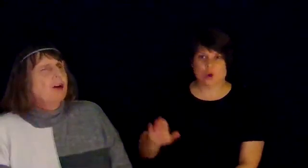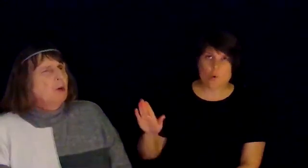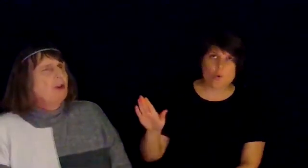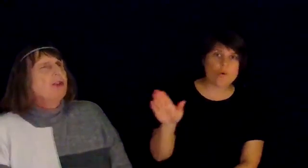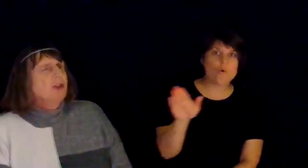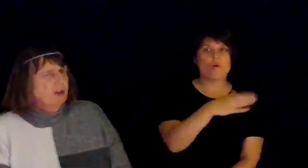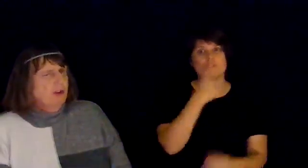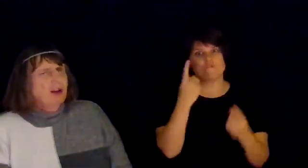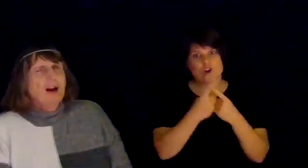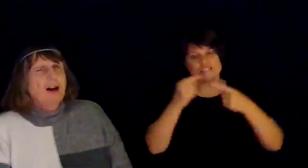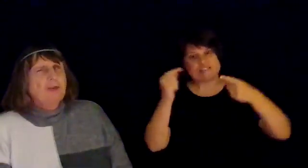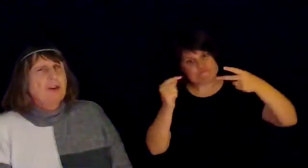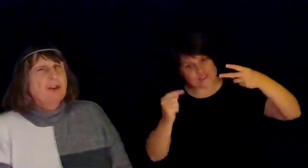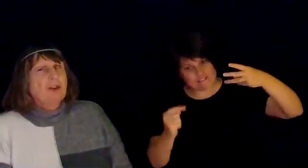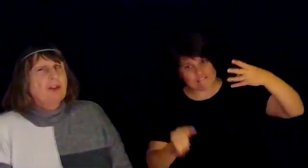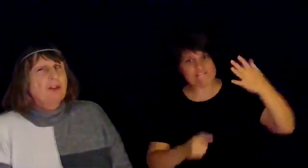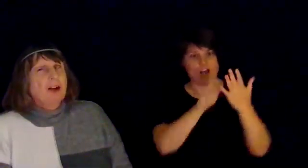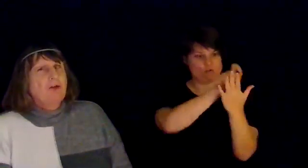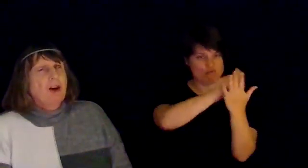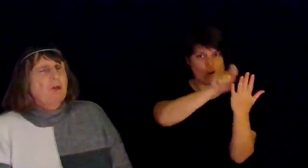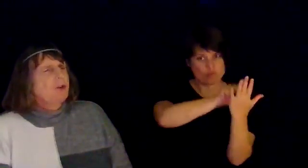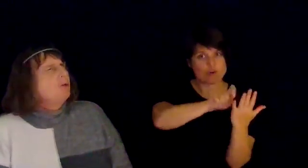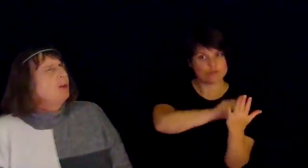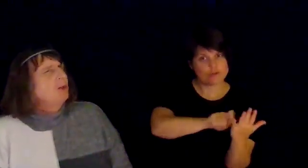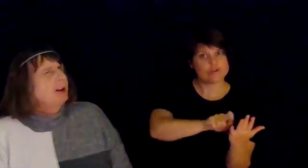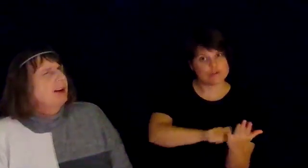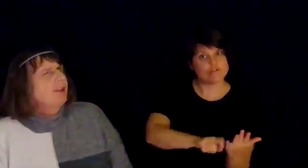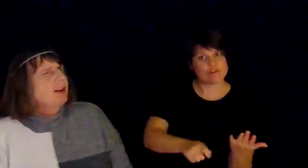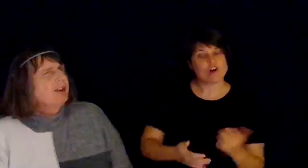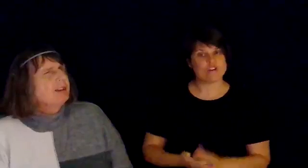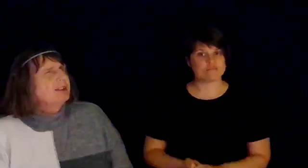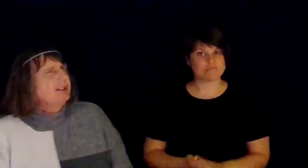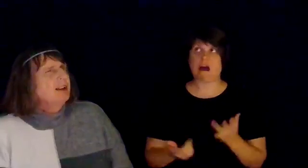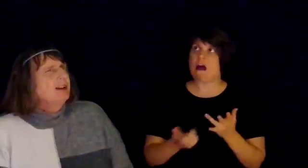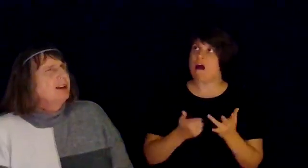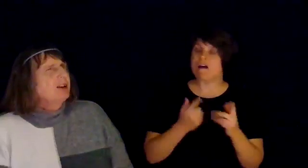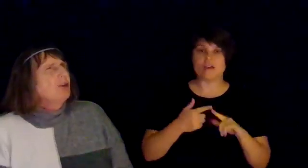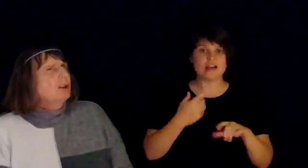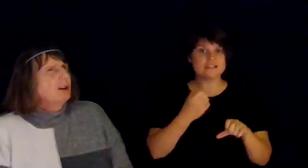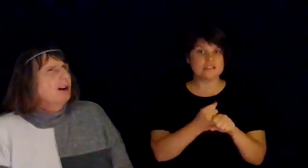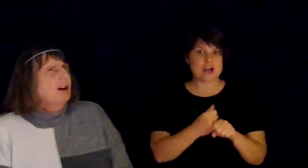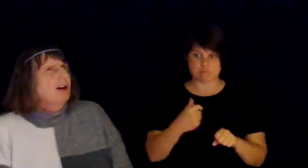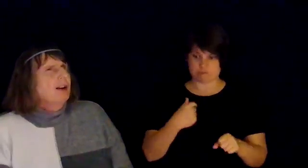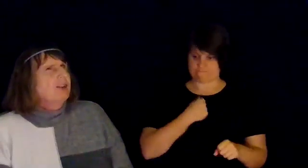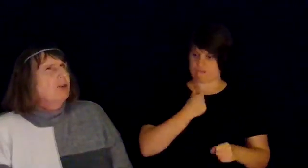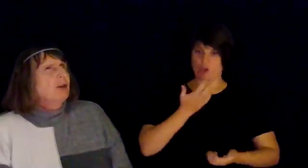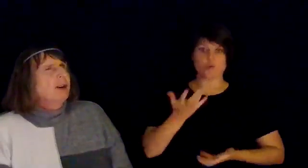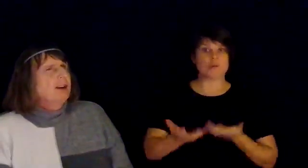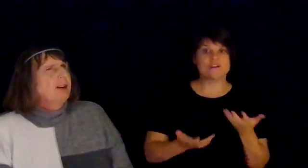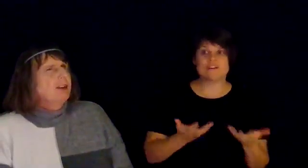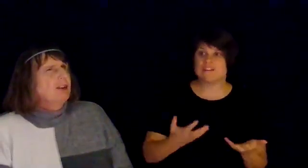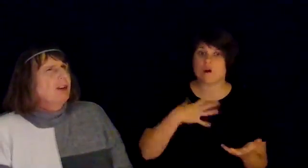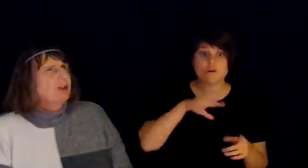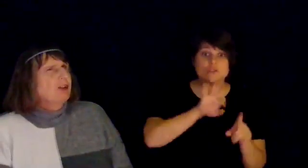wrote down that I want to do. For instance, I want to improve my abilities to cook instead